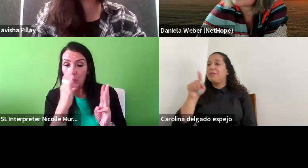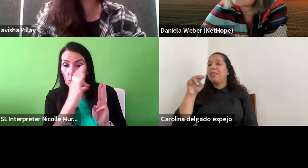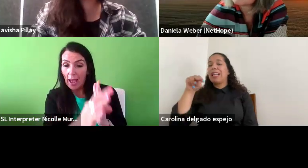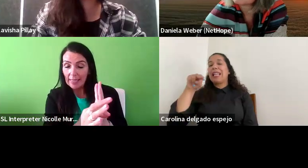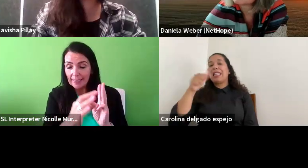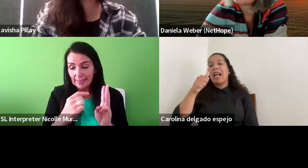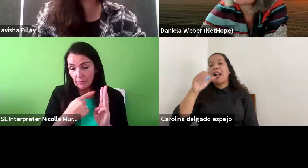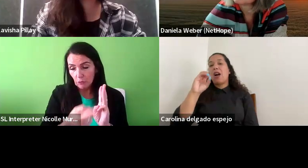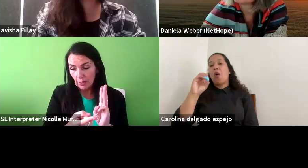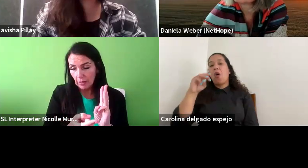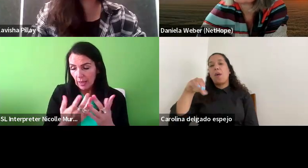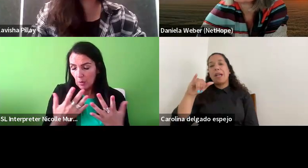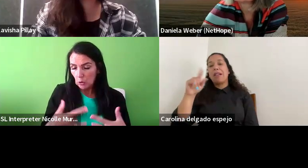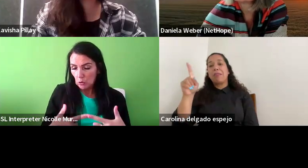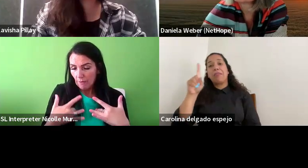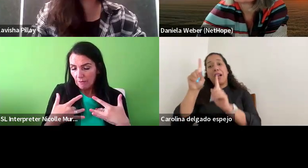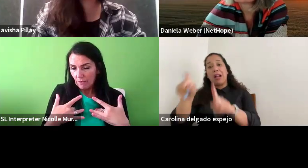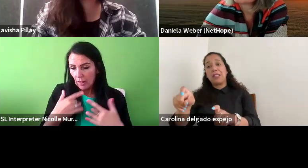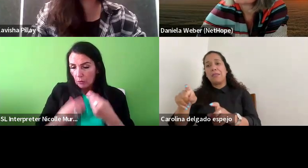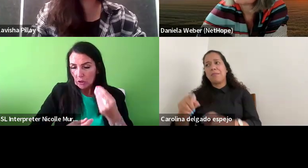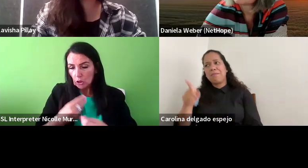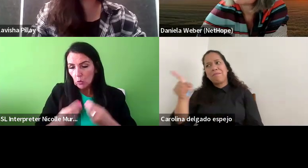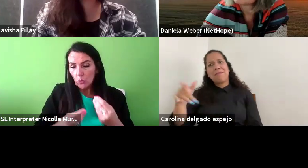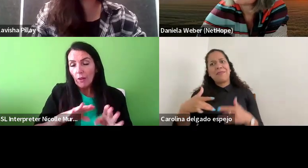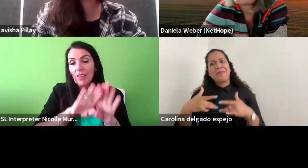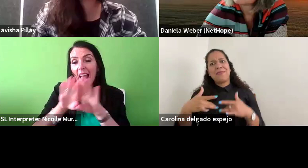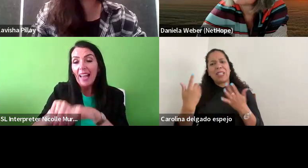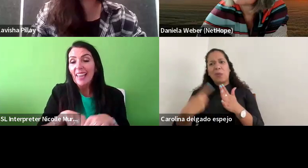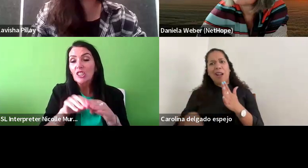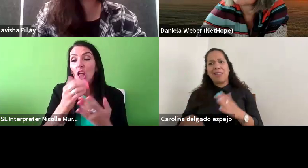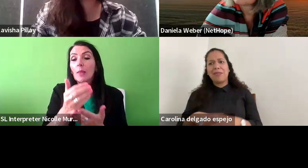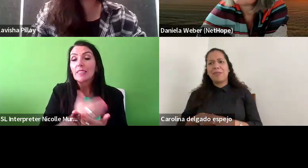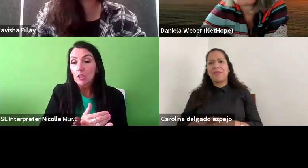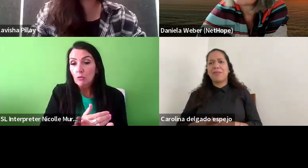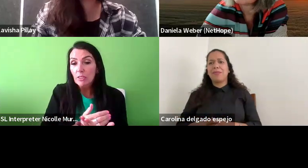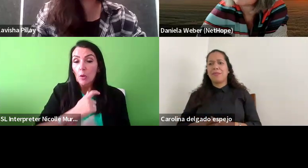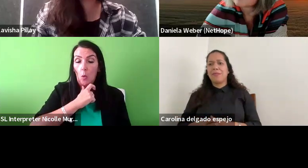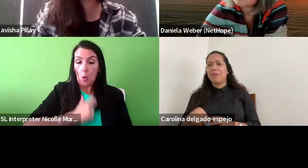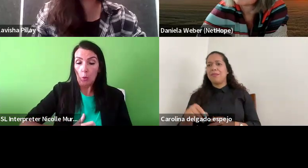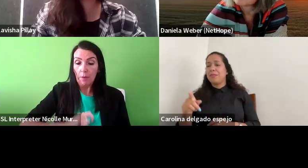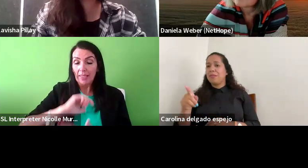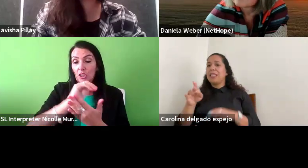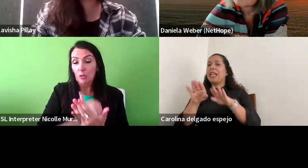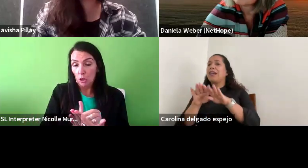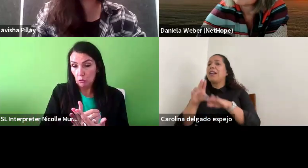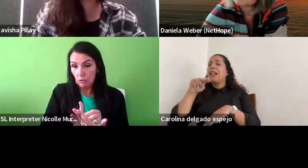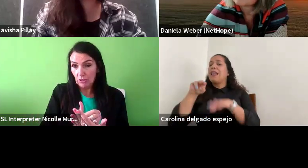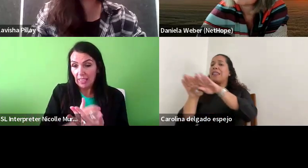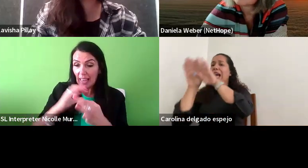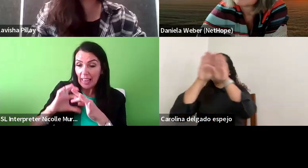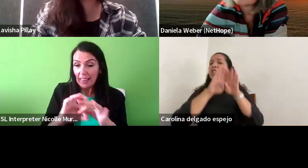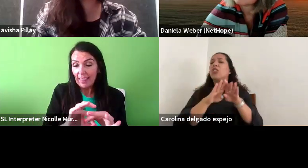which extent they feel the narrative of national security or need for personal security in general feeds into